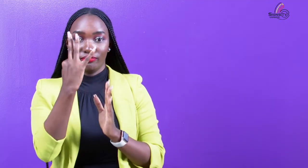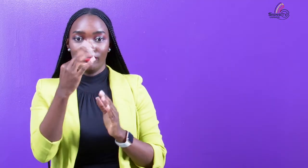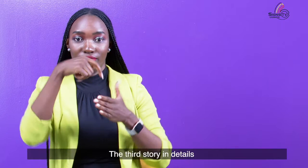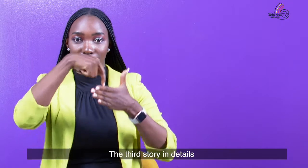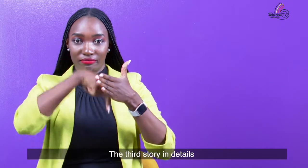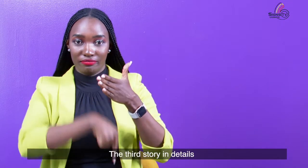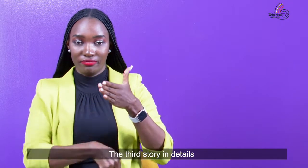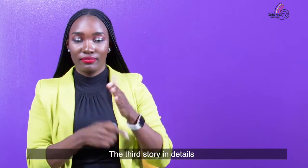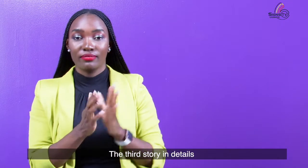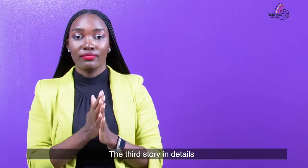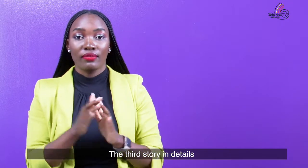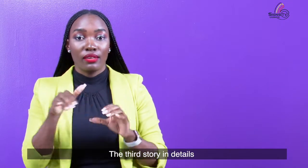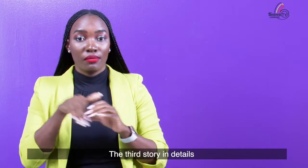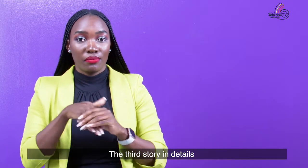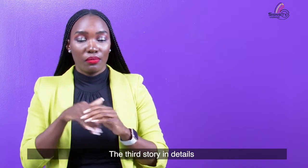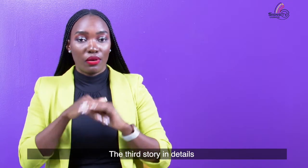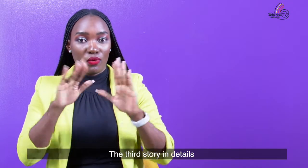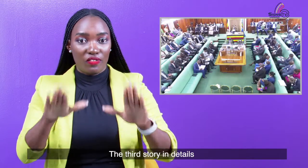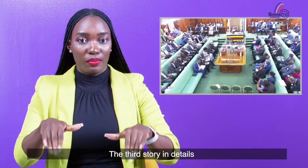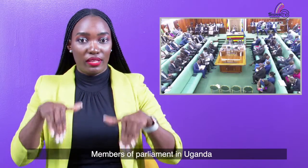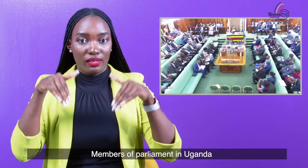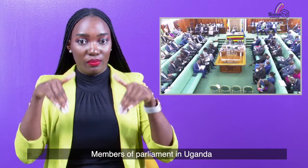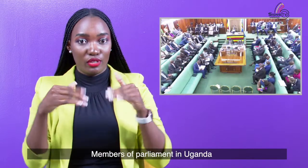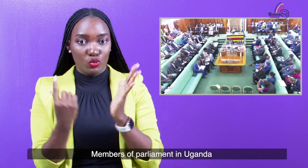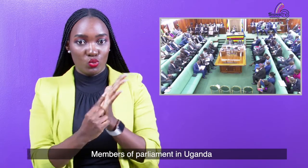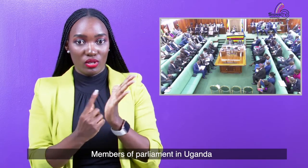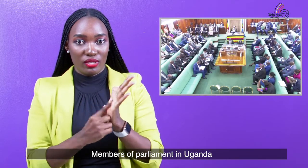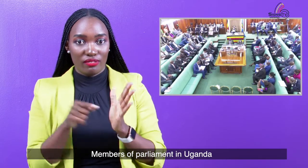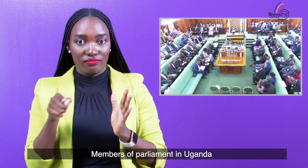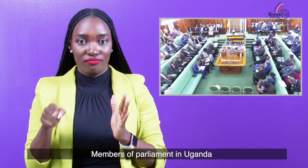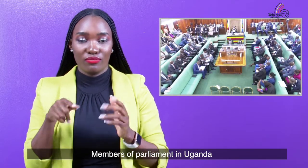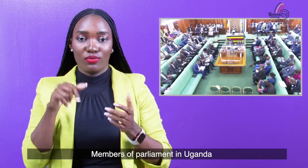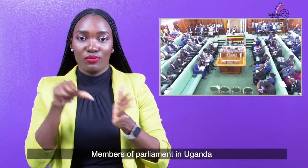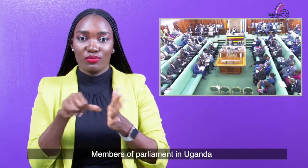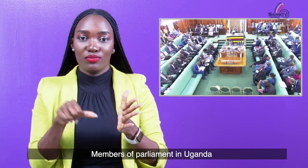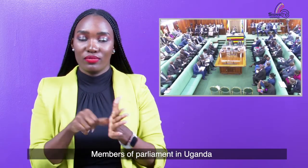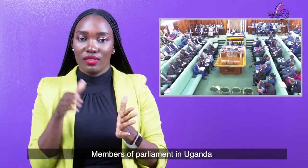a third story in detail. Members of Parliament in Uganda